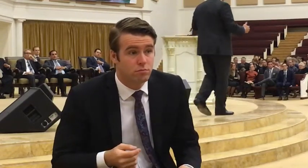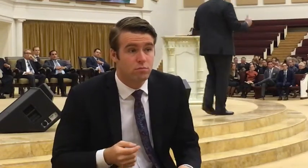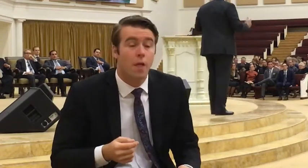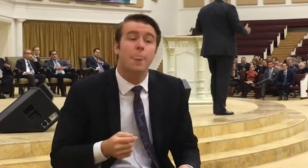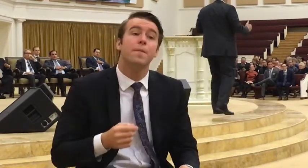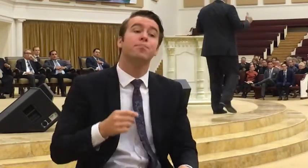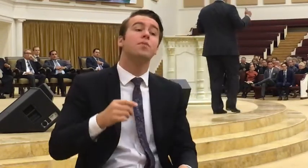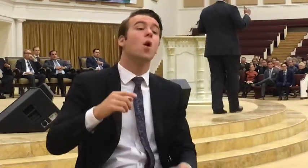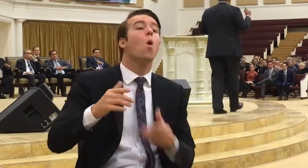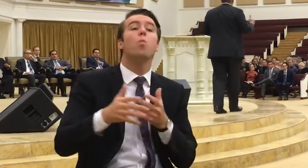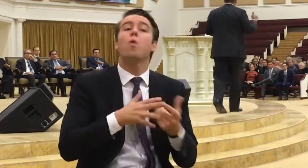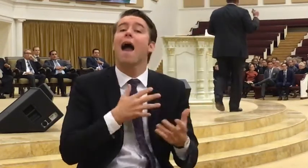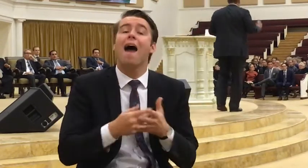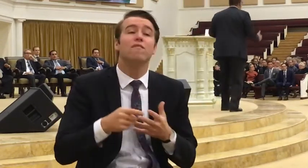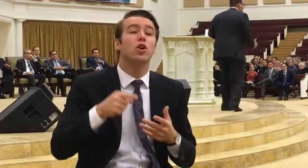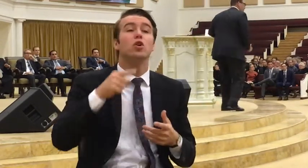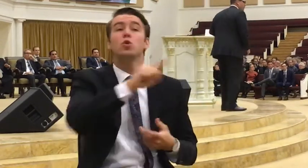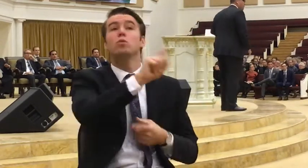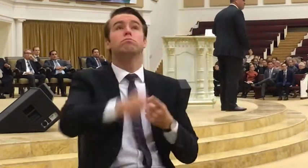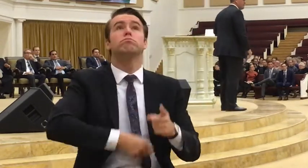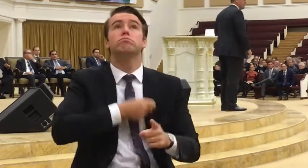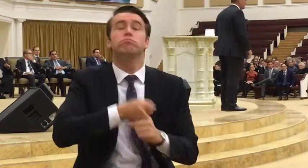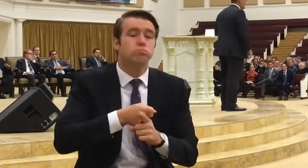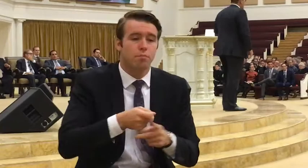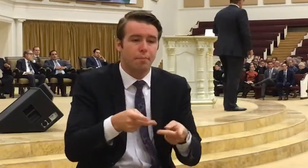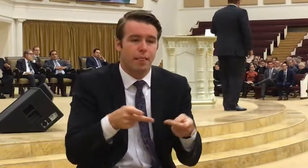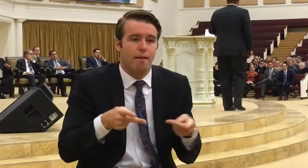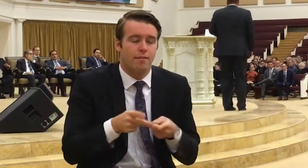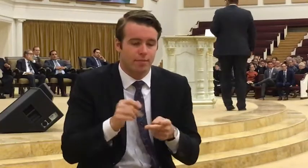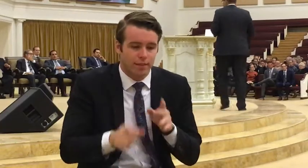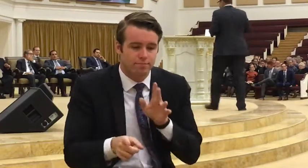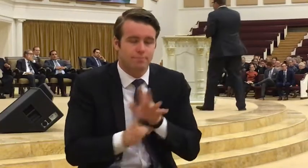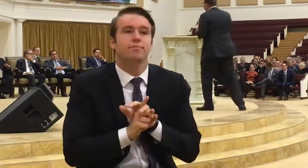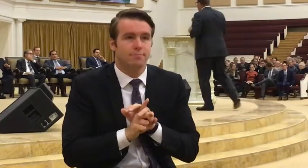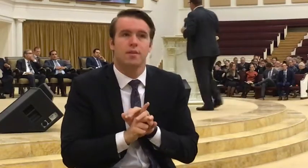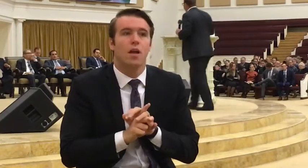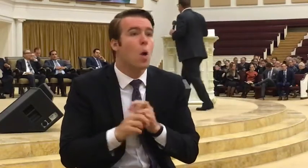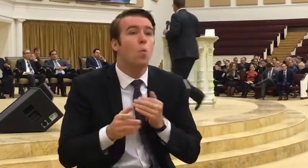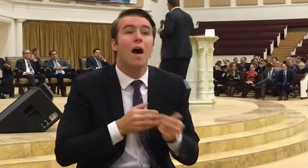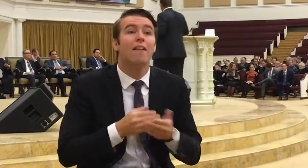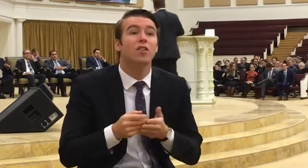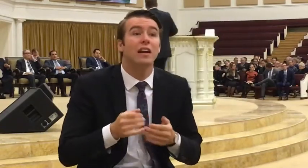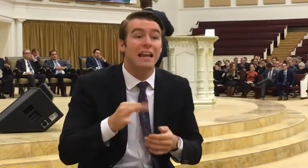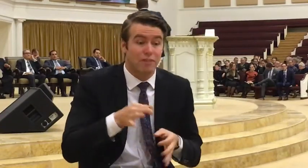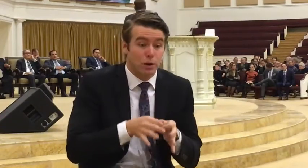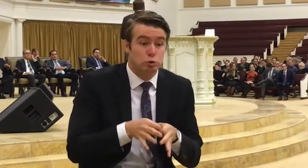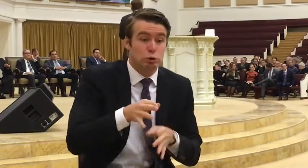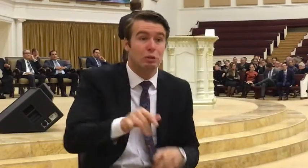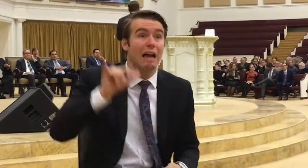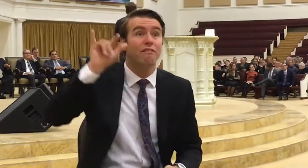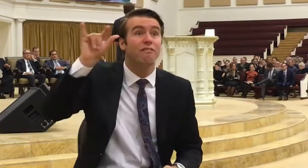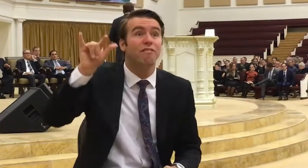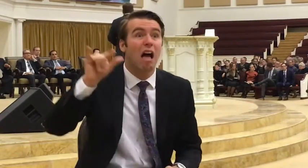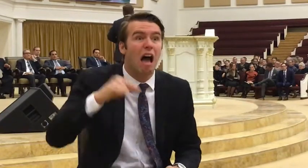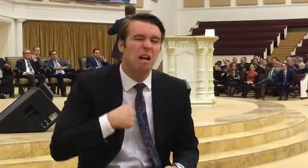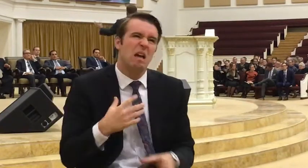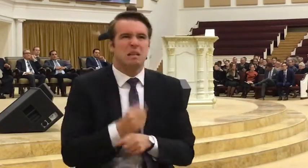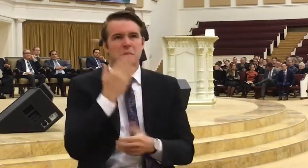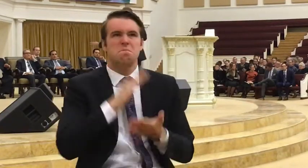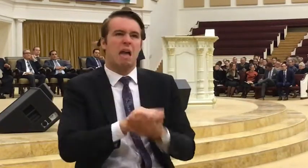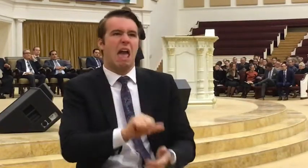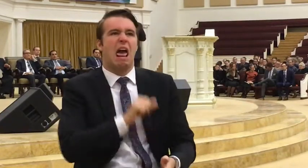you wherever you wind up, you get a delayed flight and you get a bad attitude